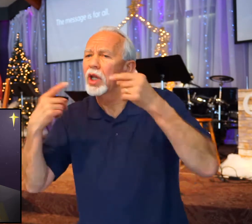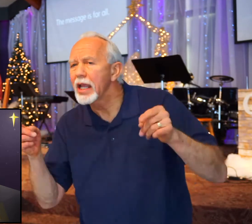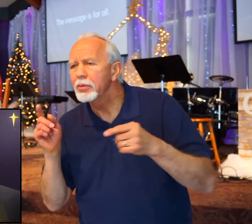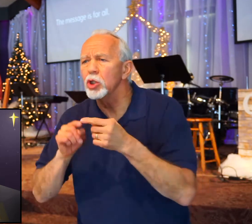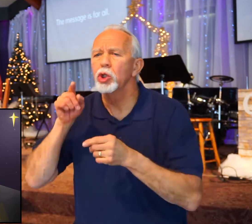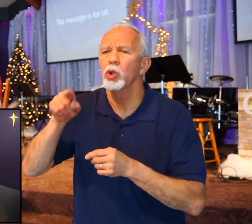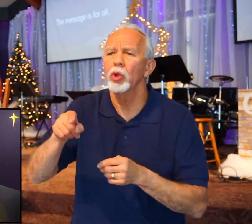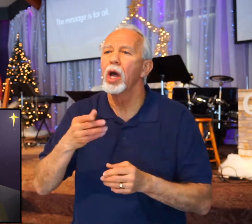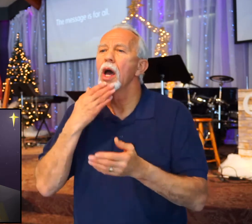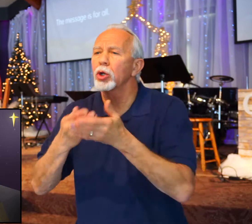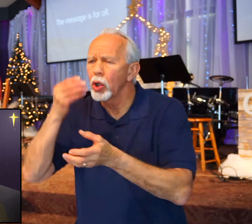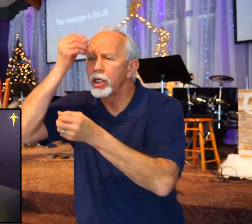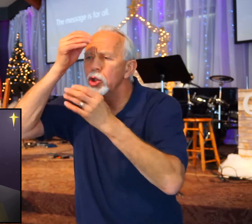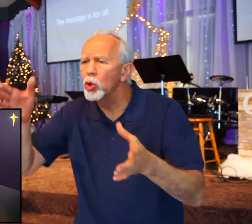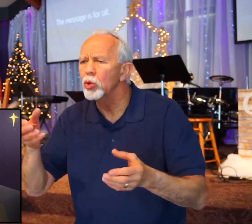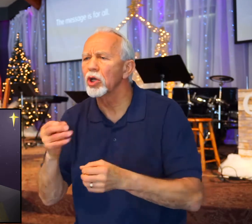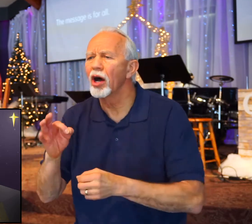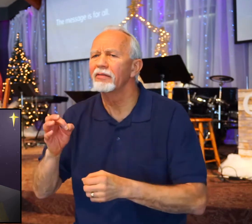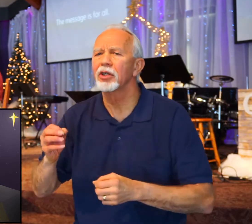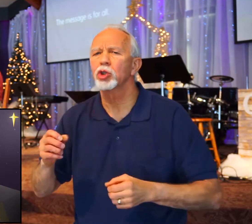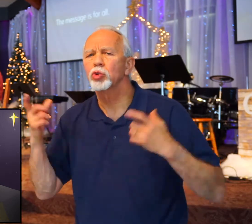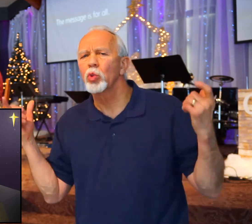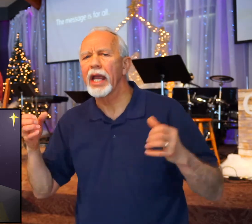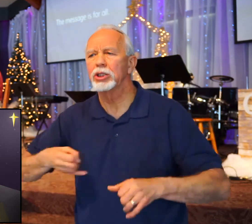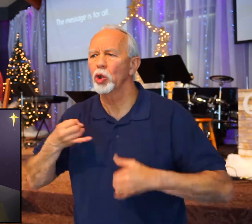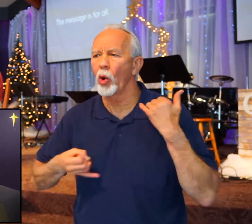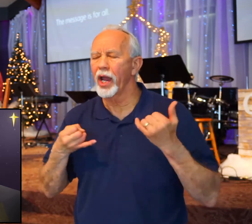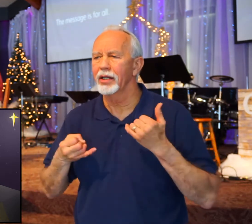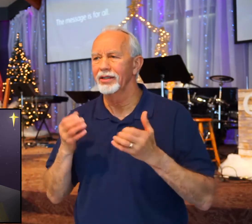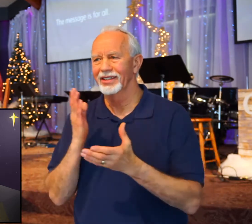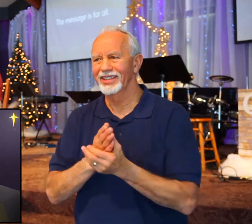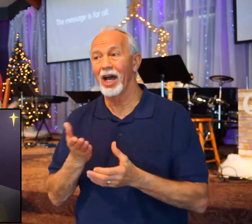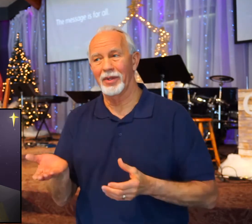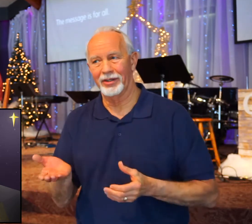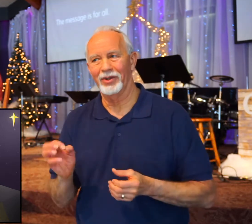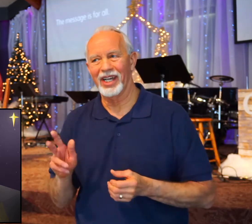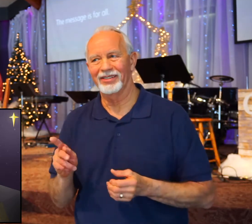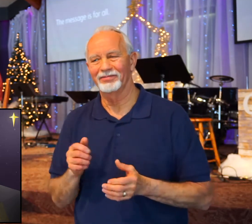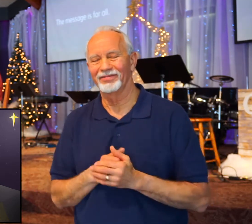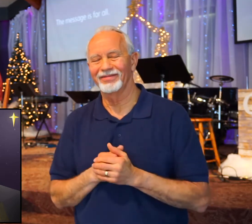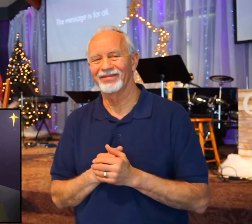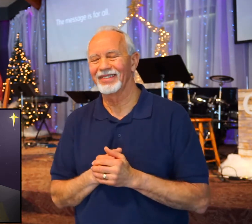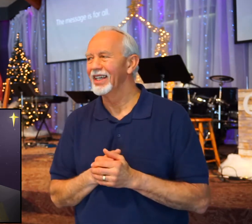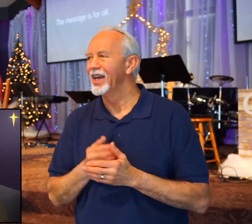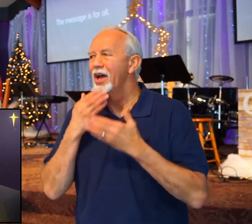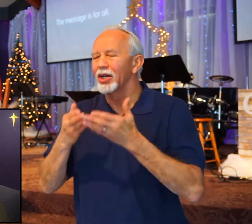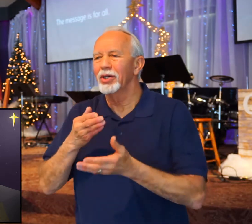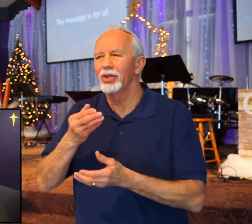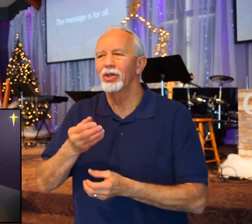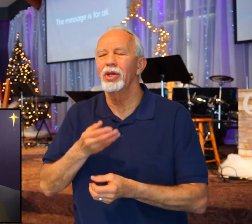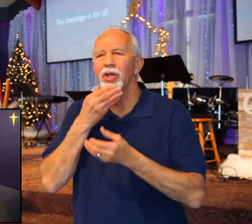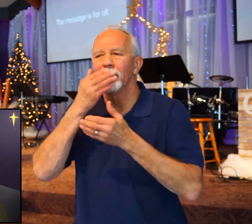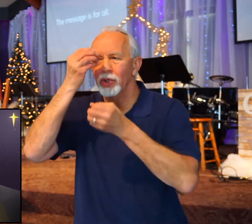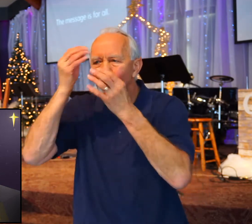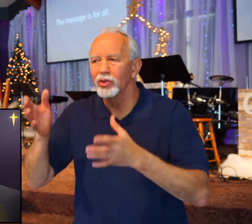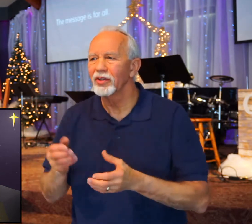you good news of great joy." Now stop there for just a second. Good news of what kind of